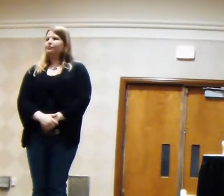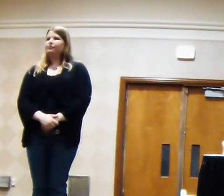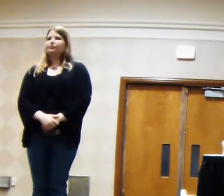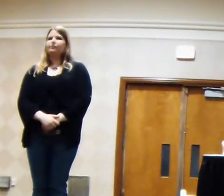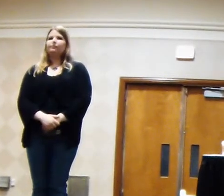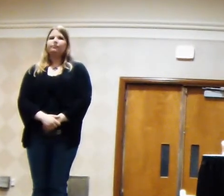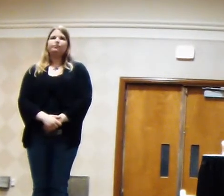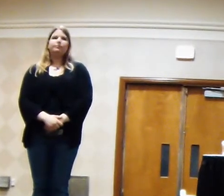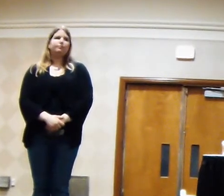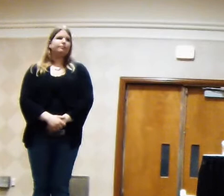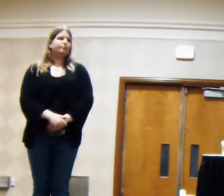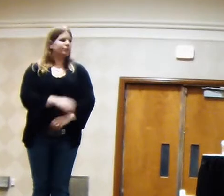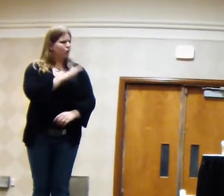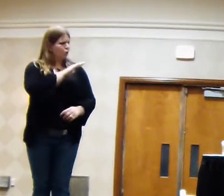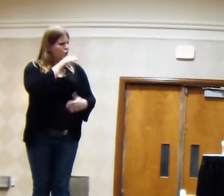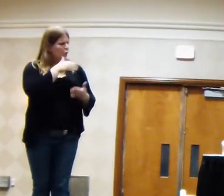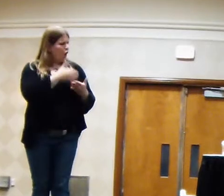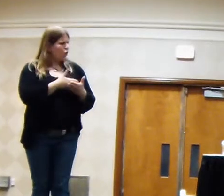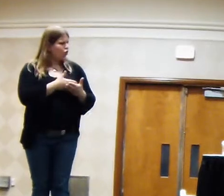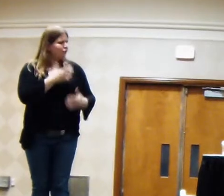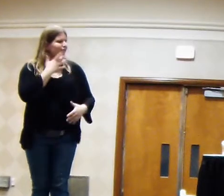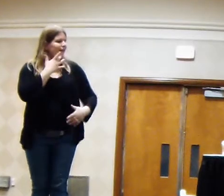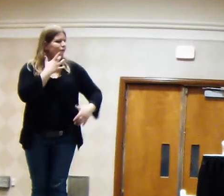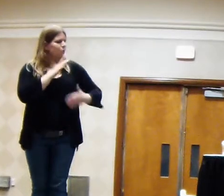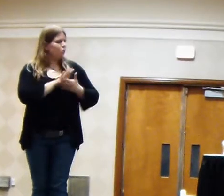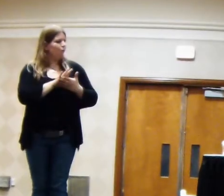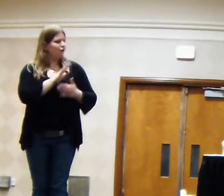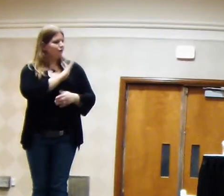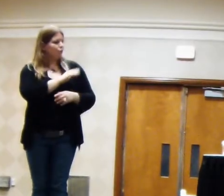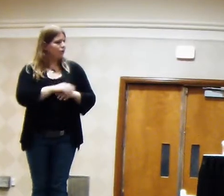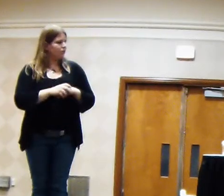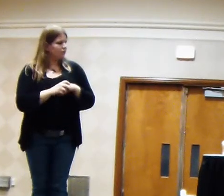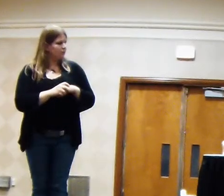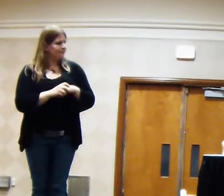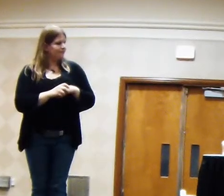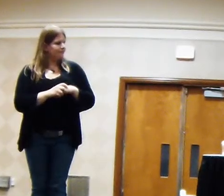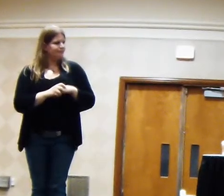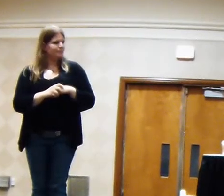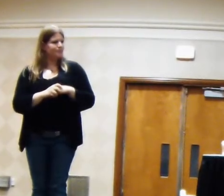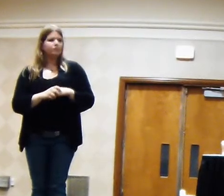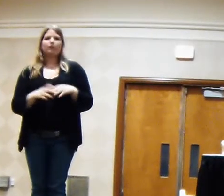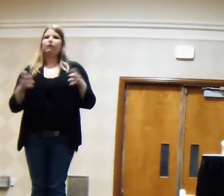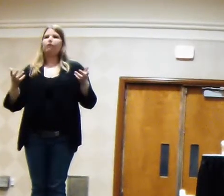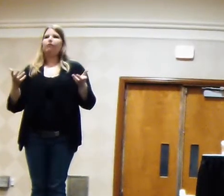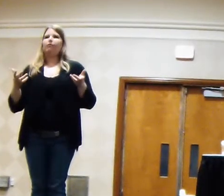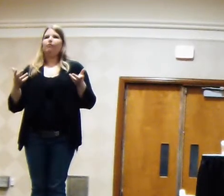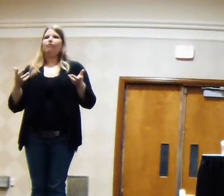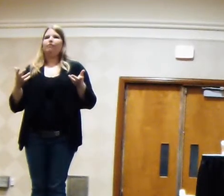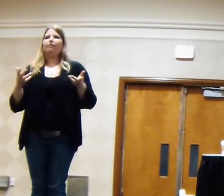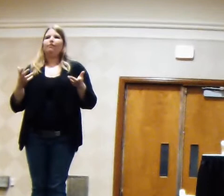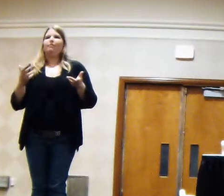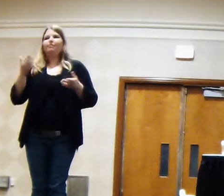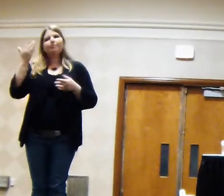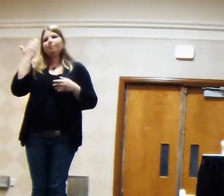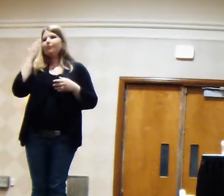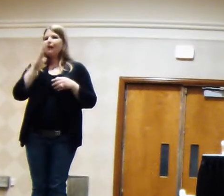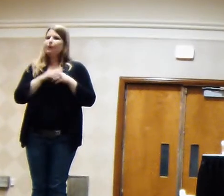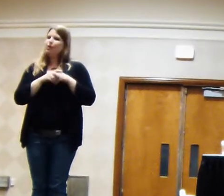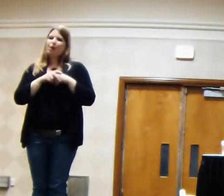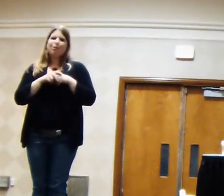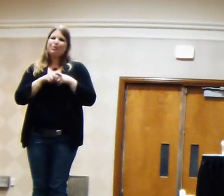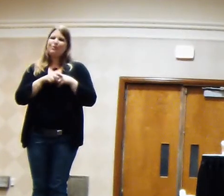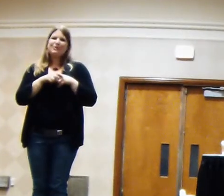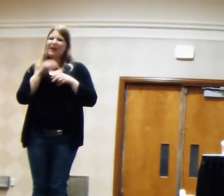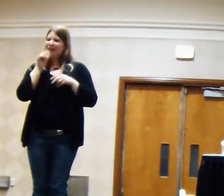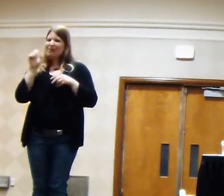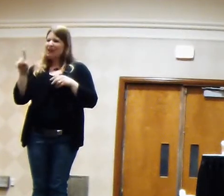Thank you, sweetie. You. What's your daughters, what are their favorite movie of yours? Gosh, I don't even know. I don't even ask them. Like, they